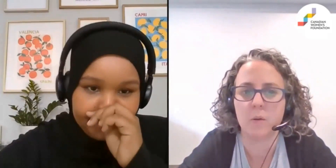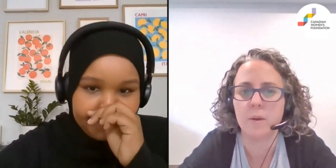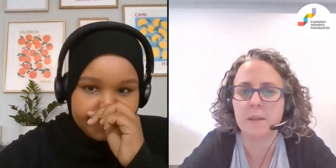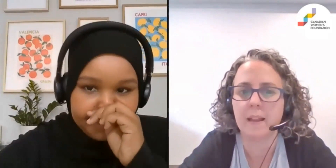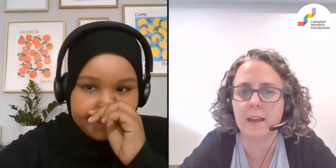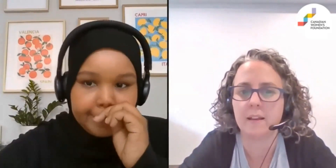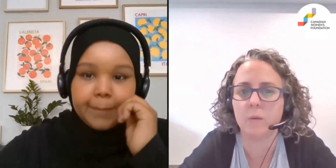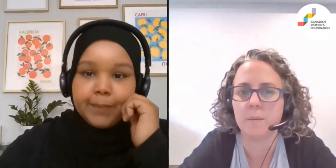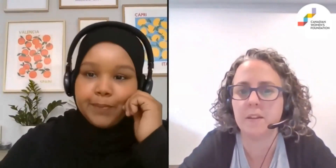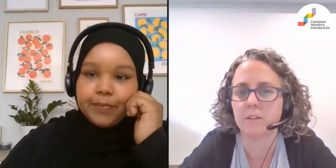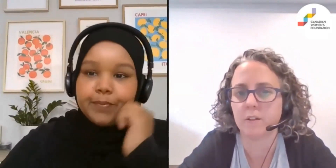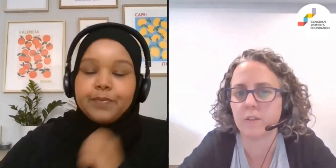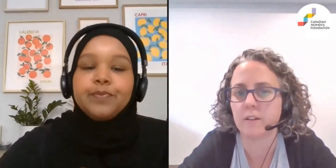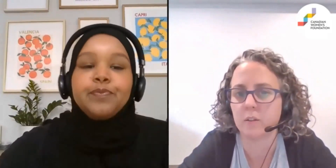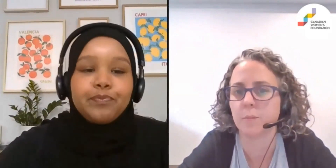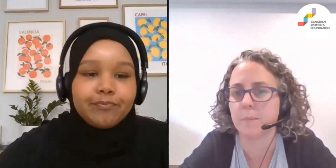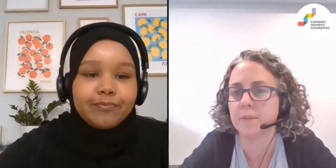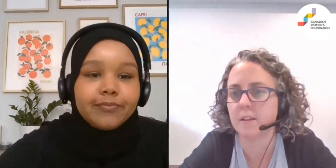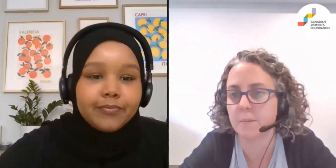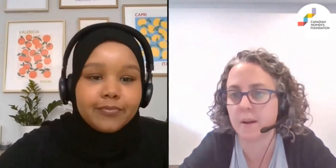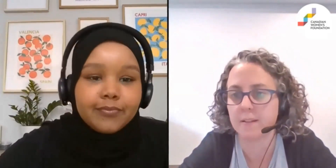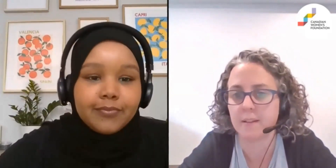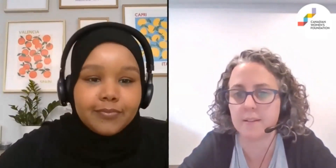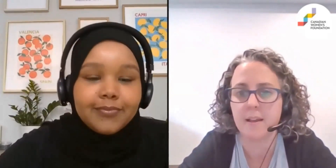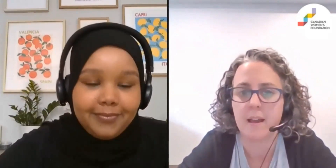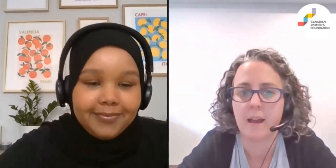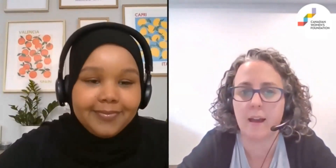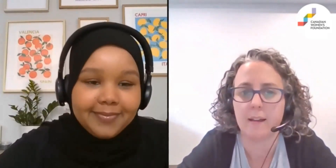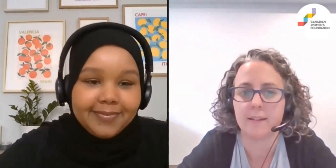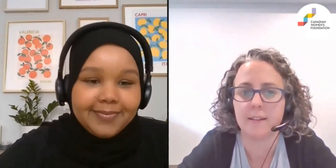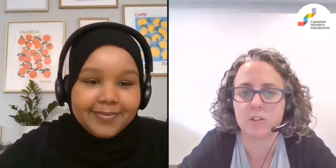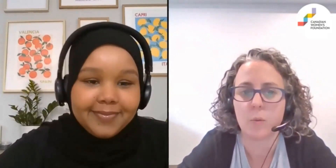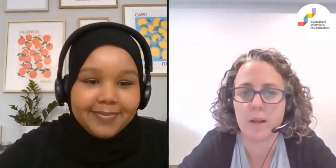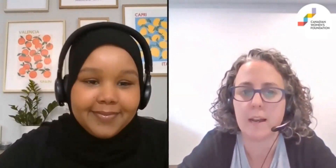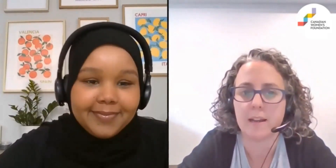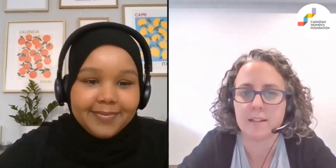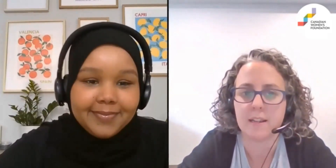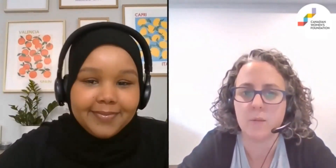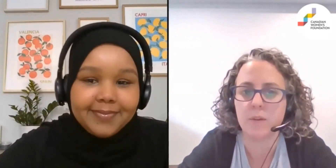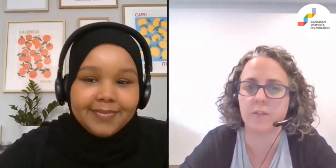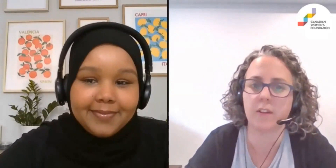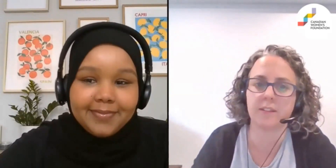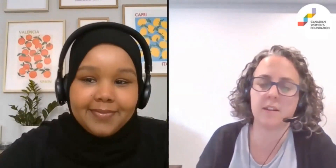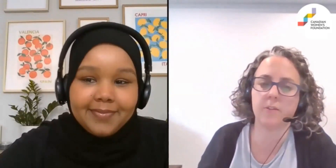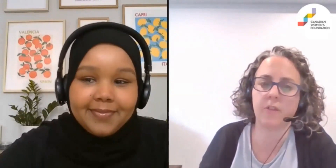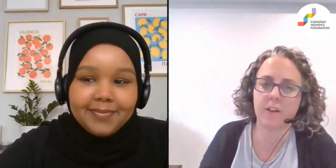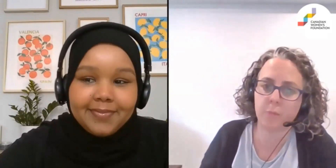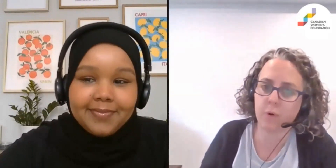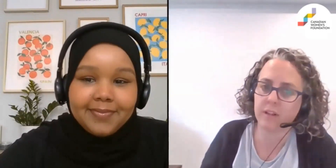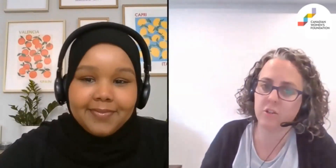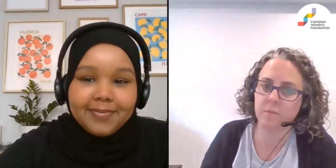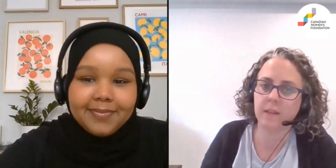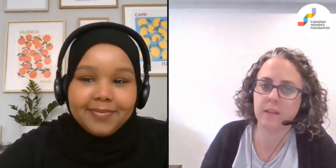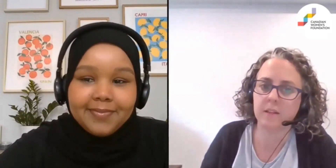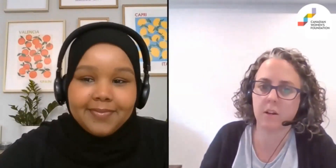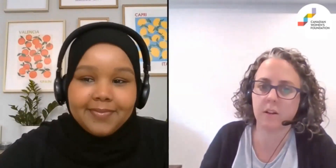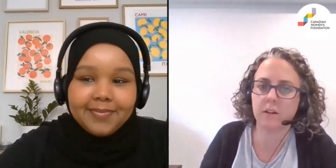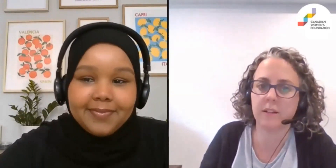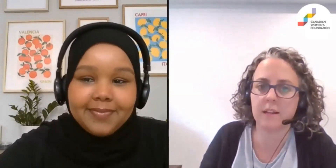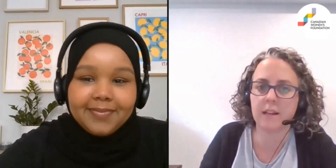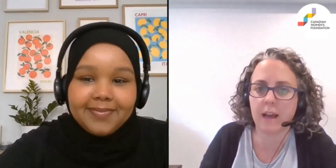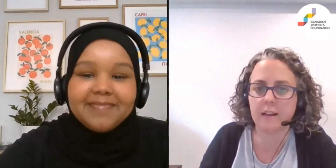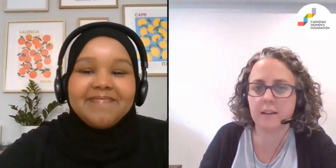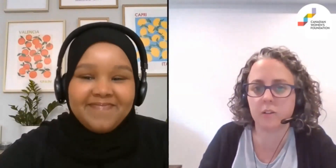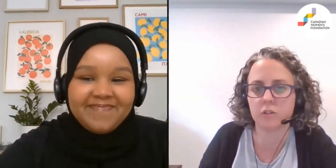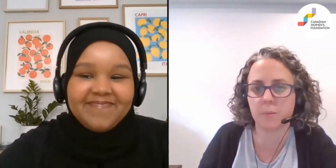support women-led and women-serving social purpose enterprises. Since 2019, we've invested $5.2